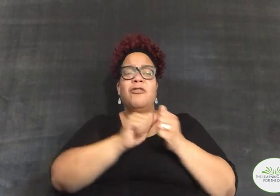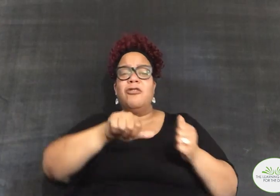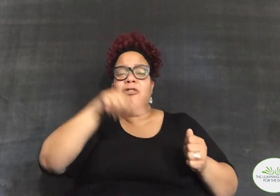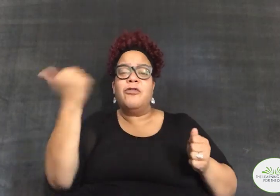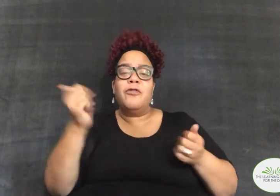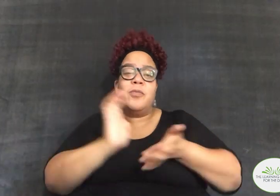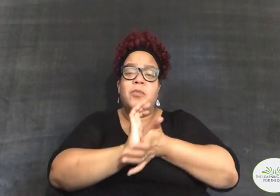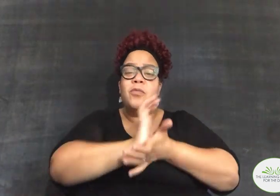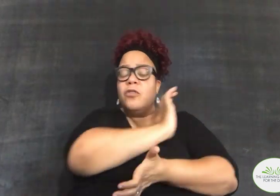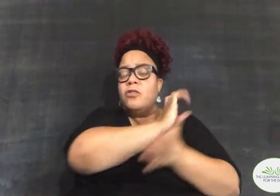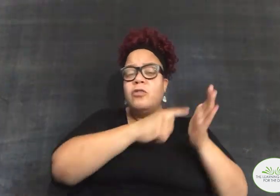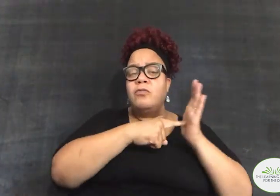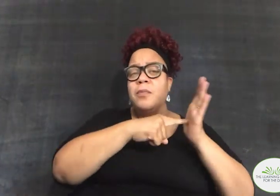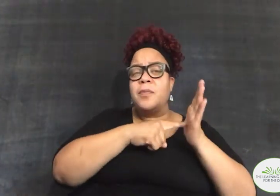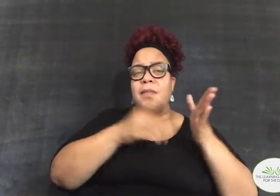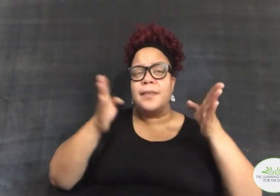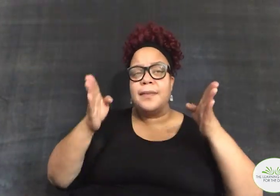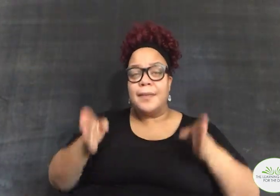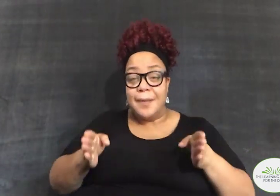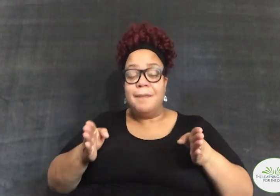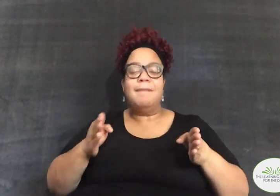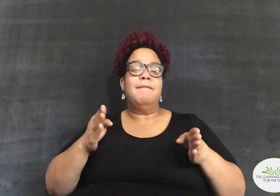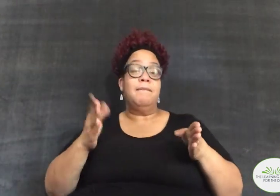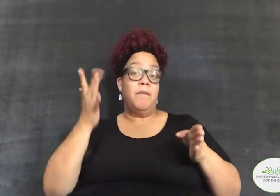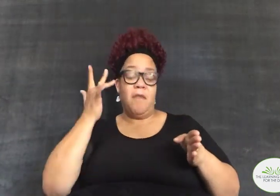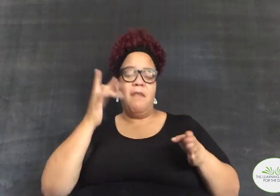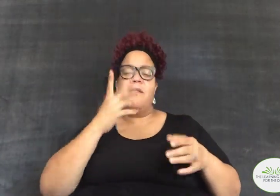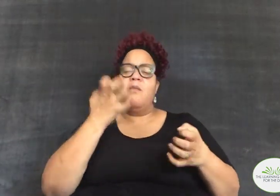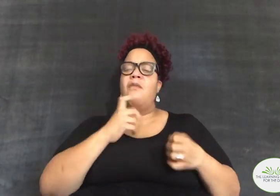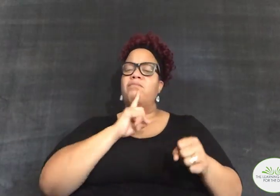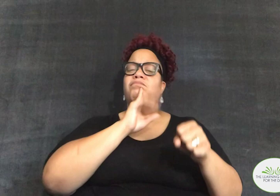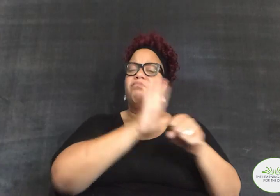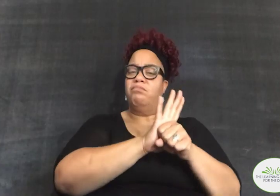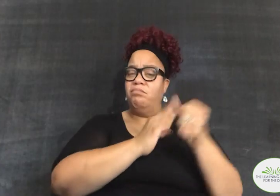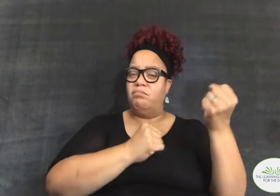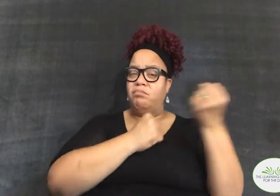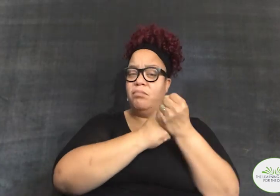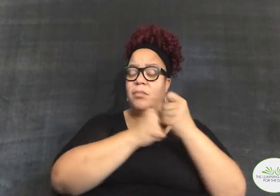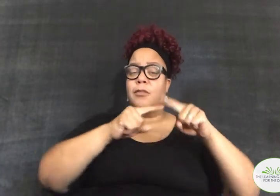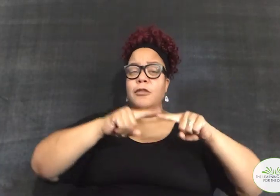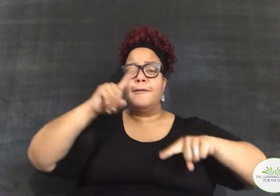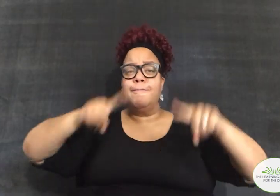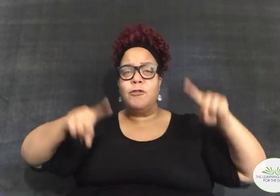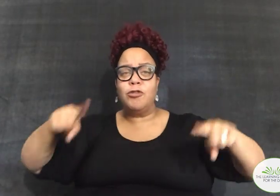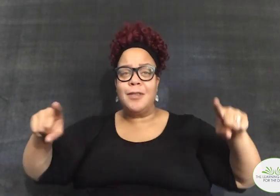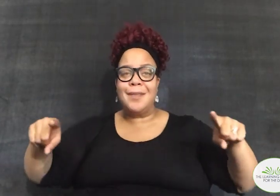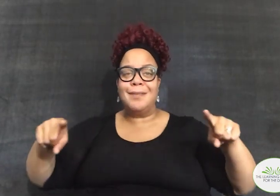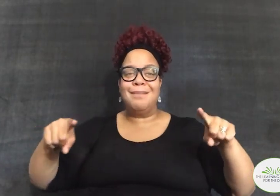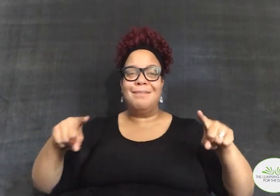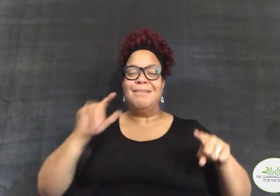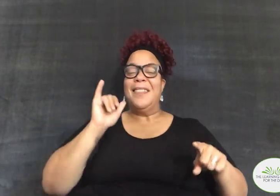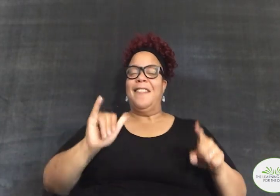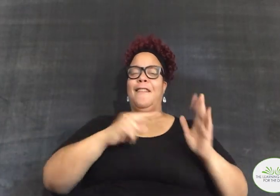representatives to ensure diversity that represents the inclusion of all of our community and further advances racial equity.